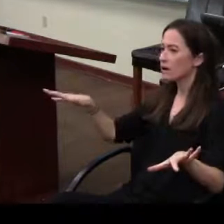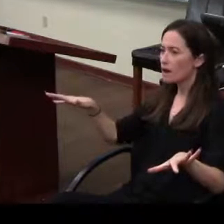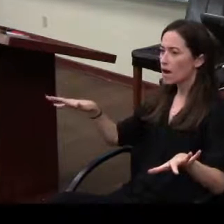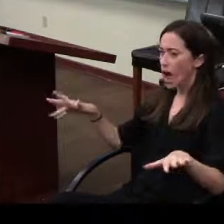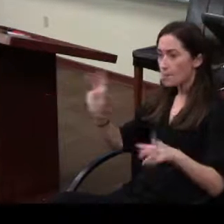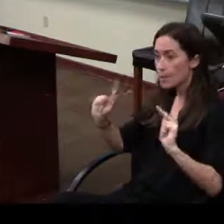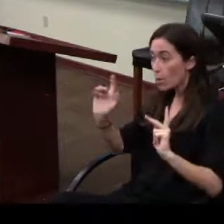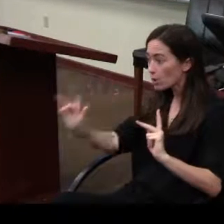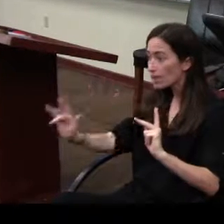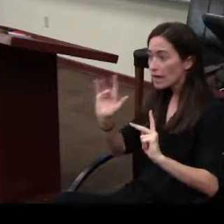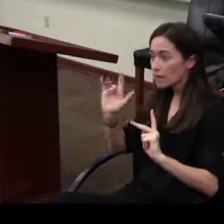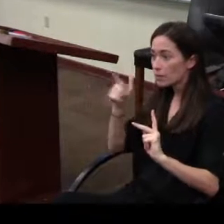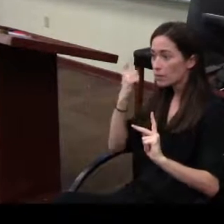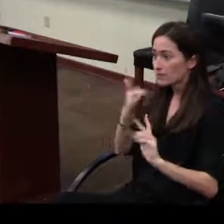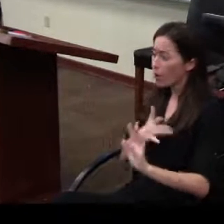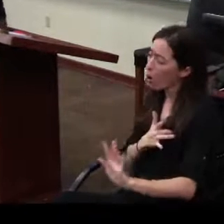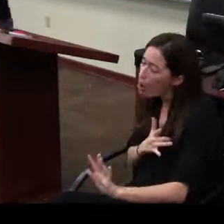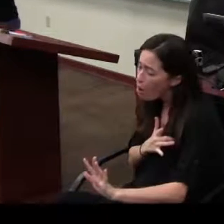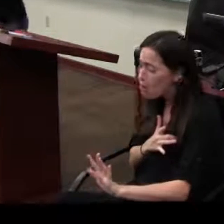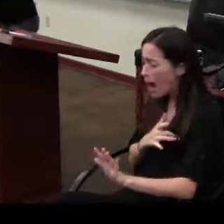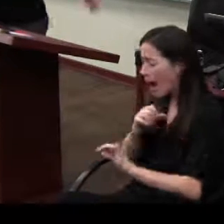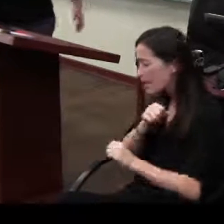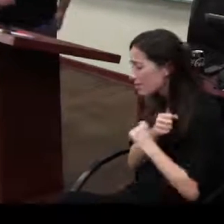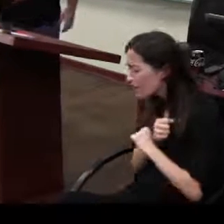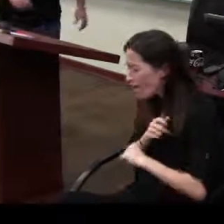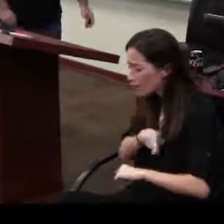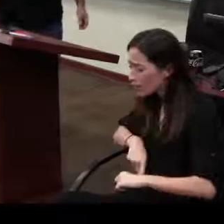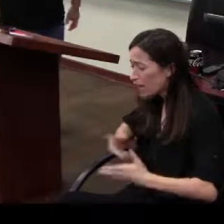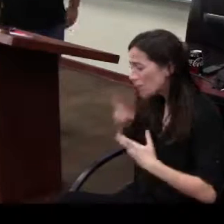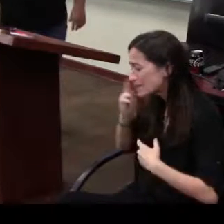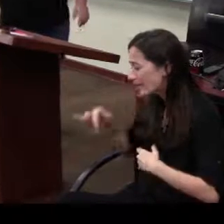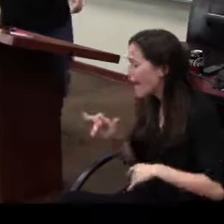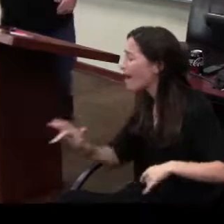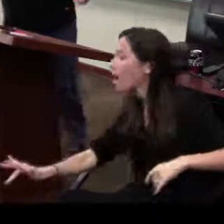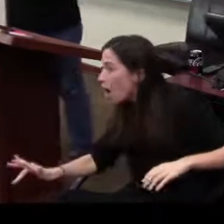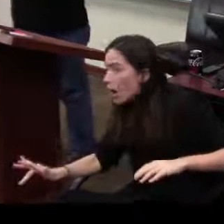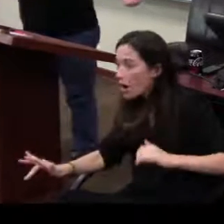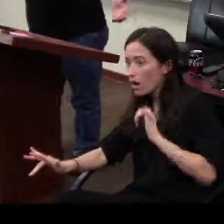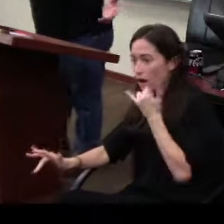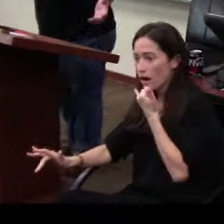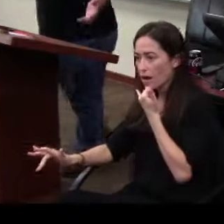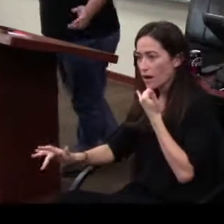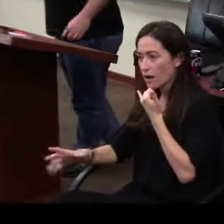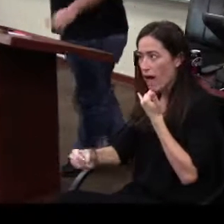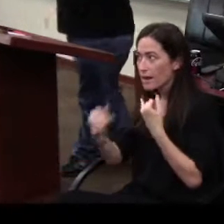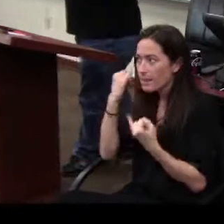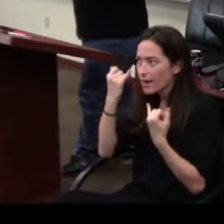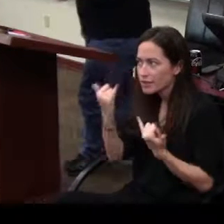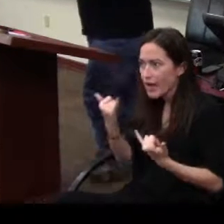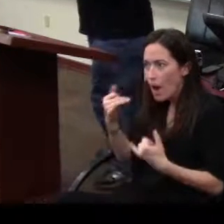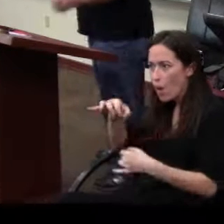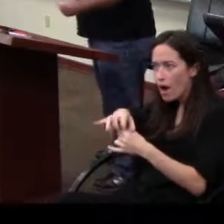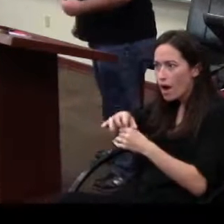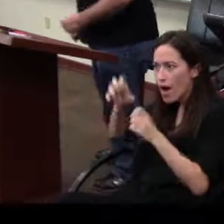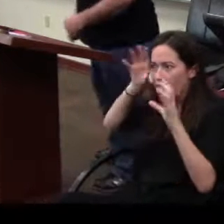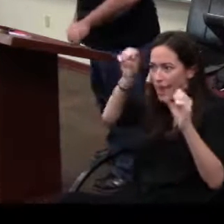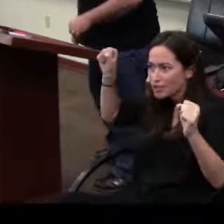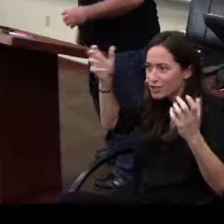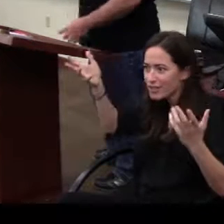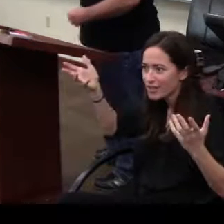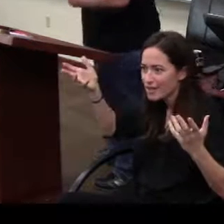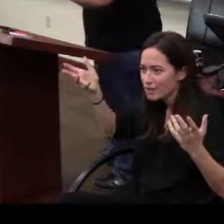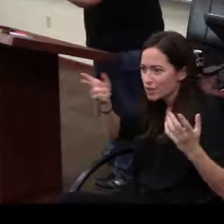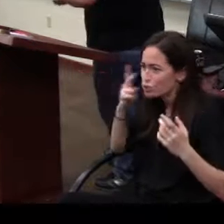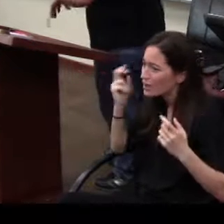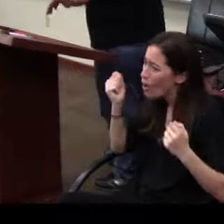click on things because it's hitting the emotions, right? Imagine what's been going on with the election. Okay, this is the stuff we're seeing